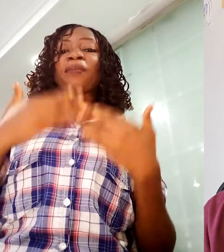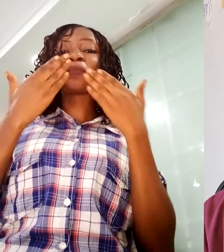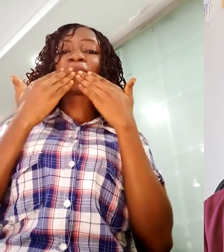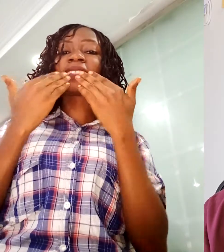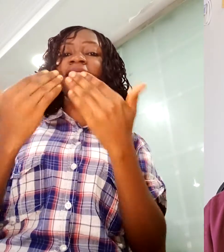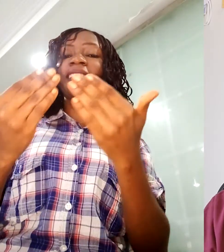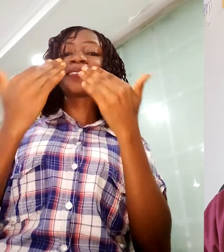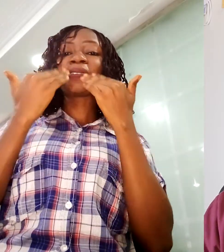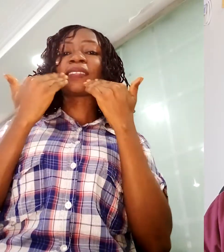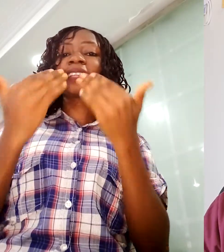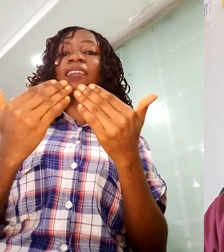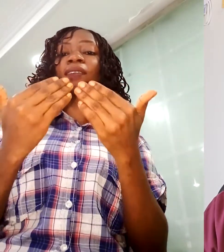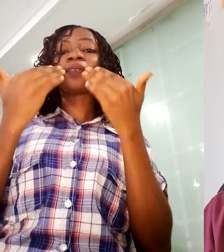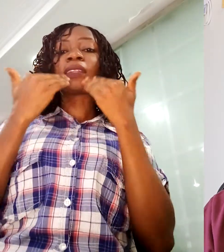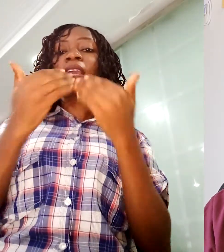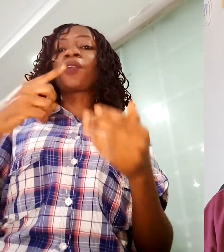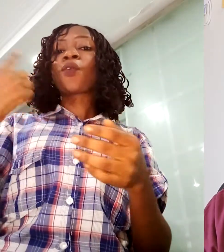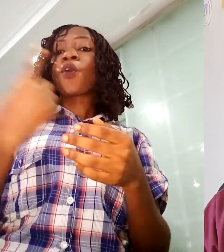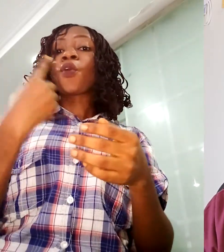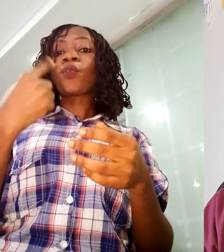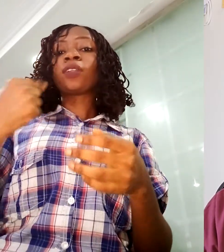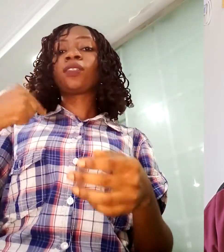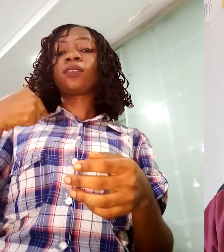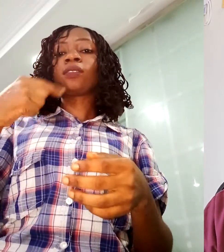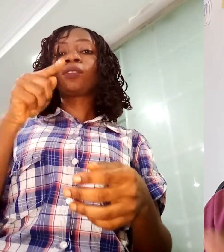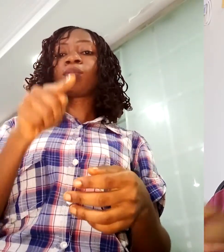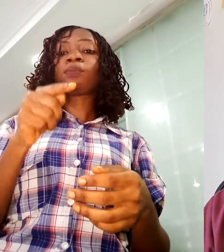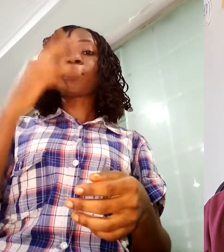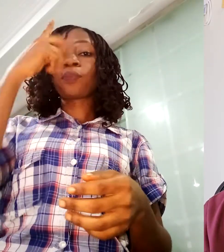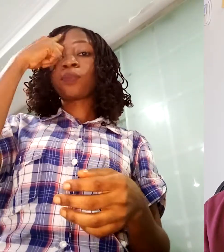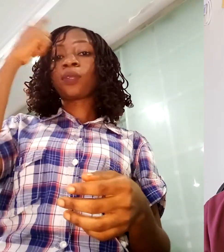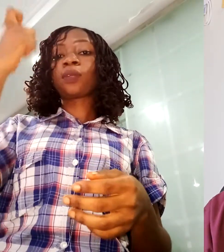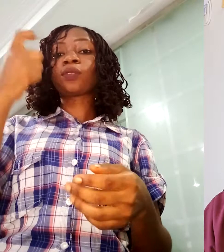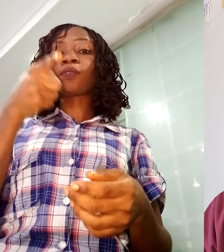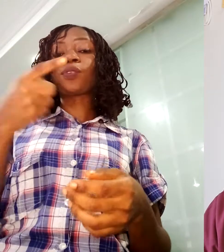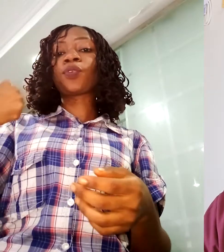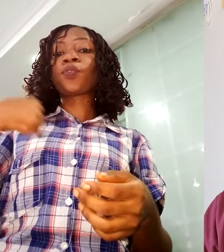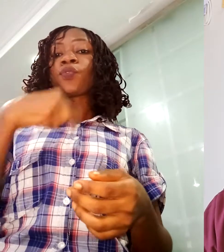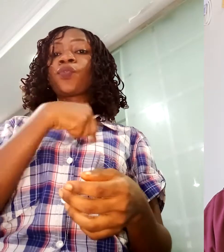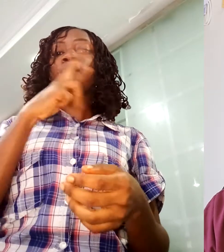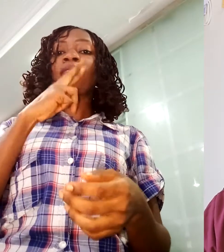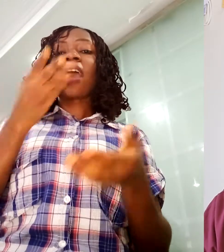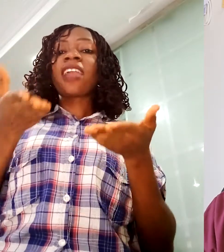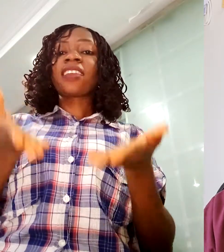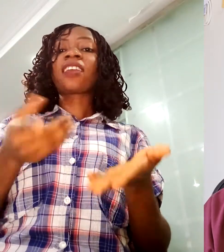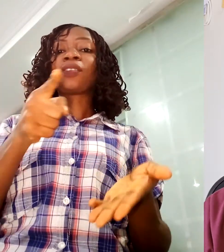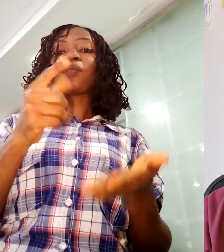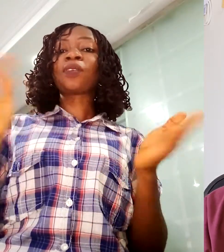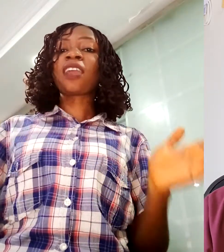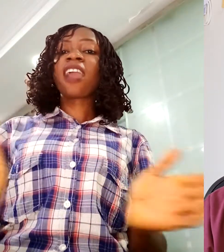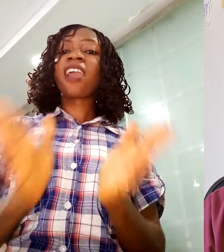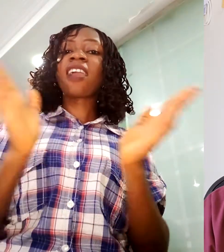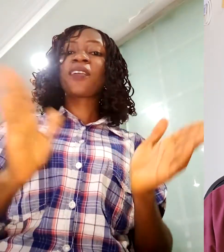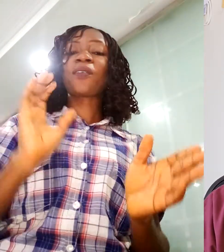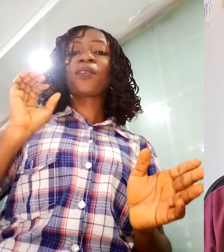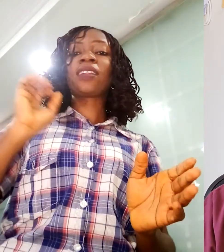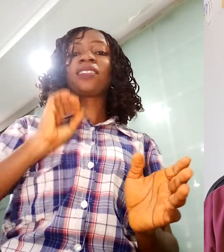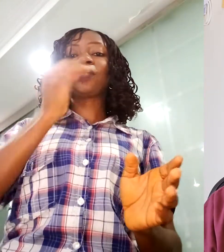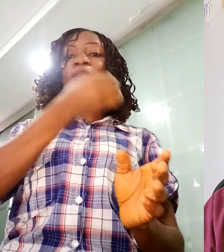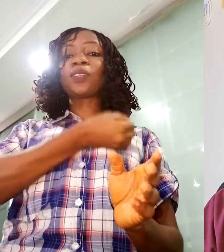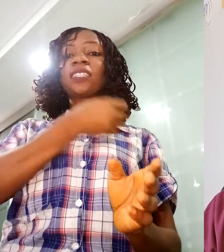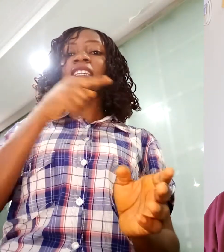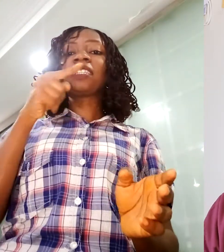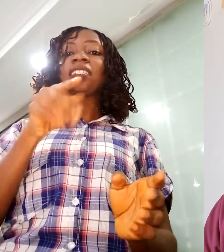give you a shout out and say thank you for being there. You make us to be here, and you give us the motivation that we